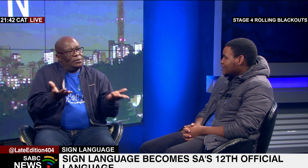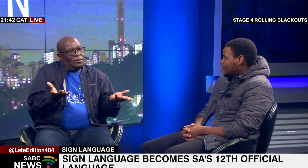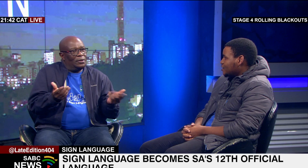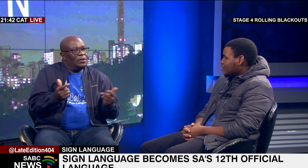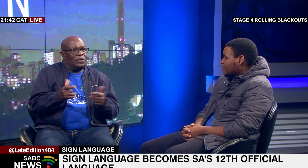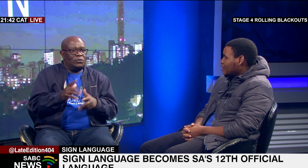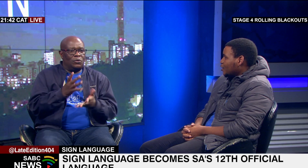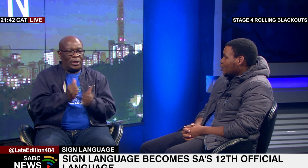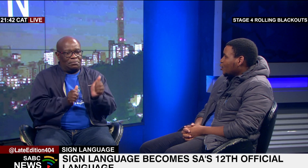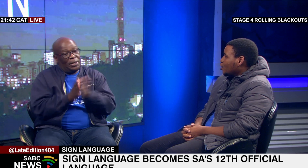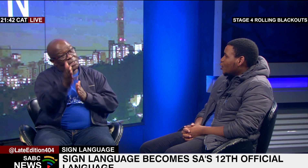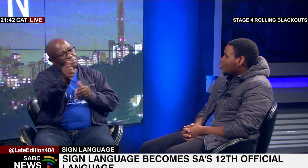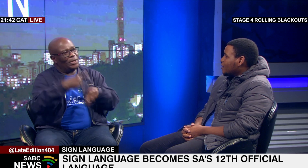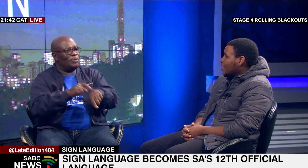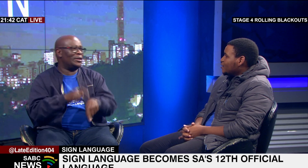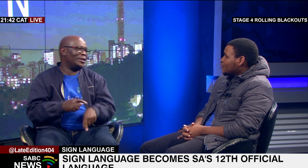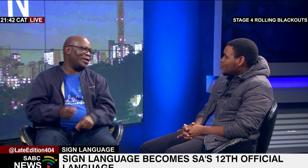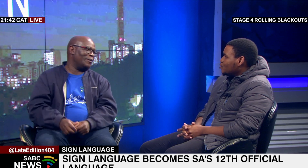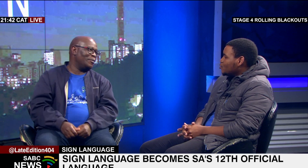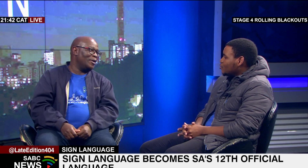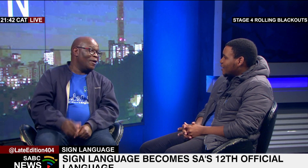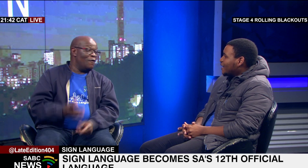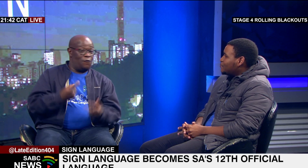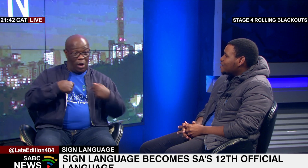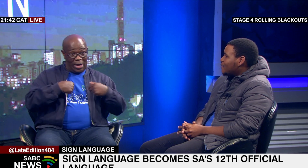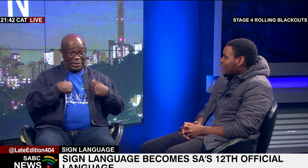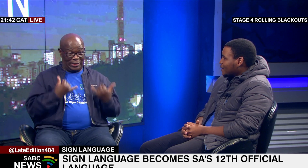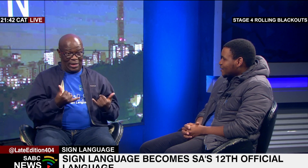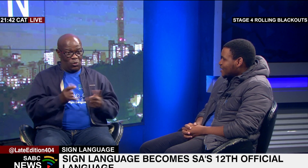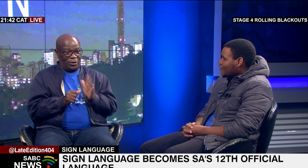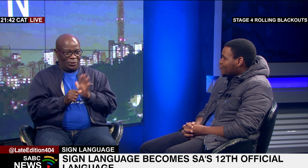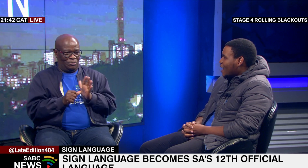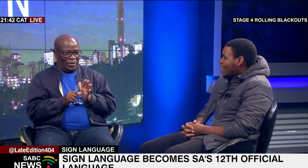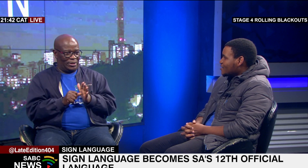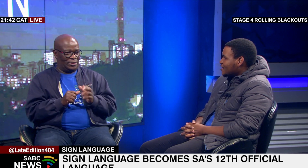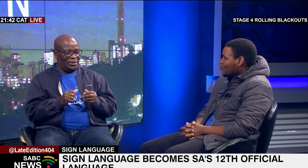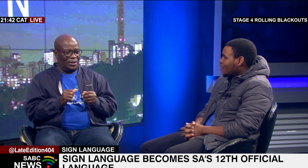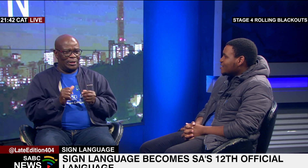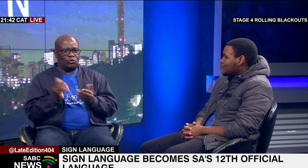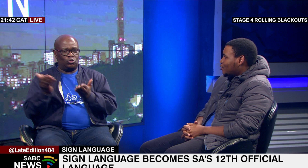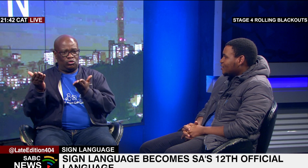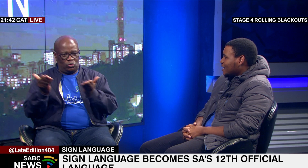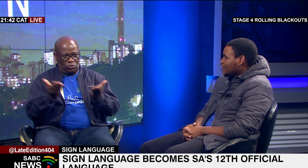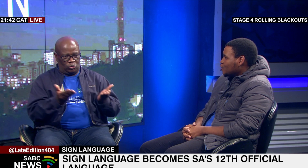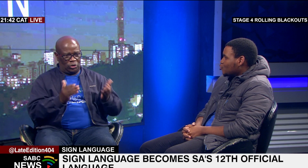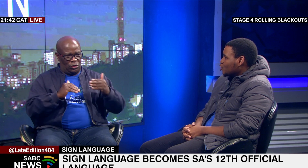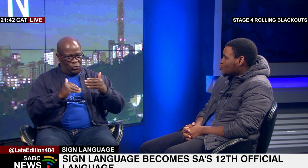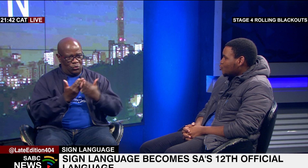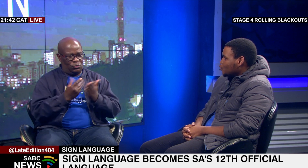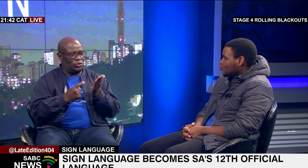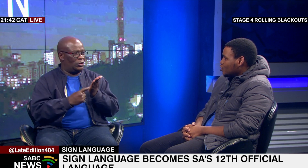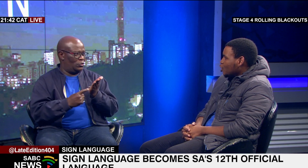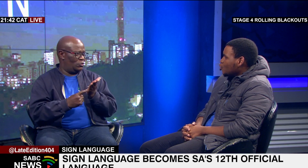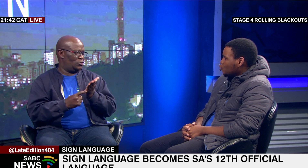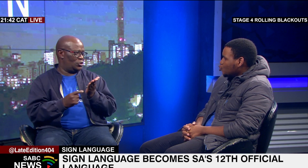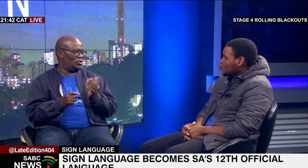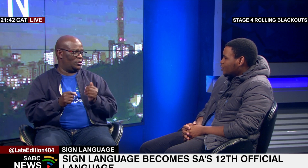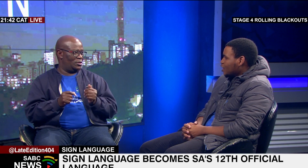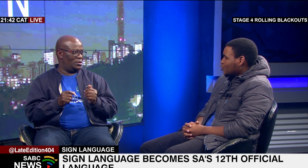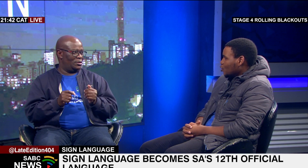change, then you get passed by the time. For us, what is important is to introduce new